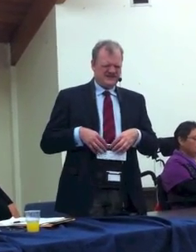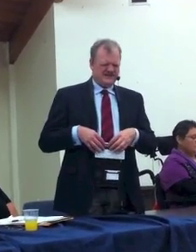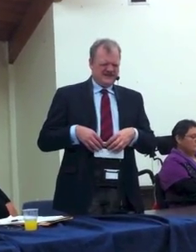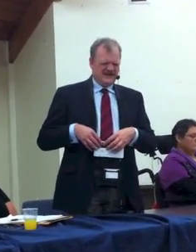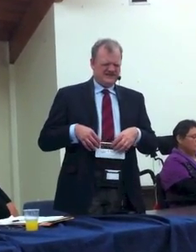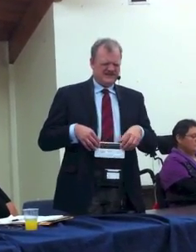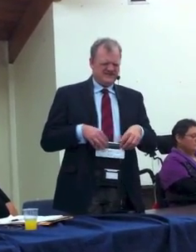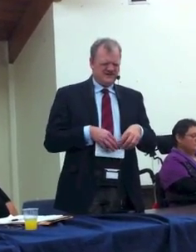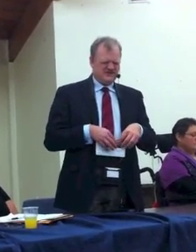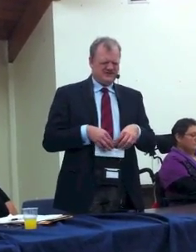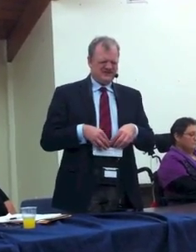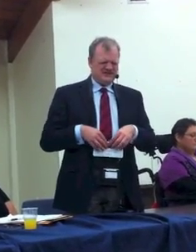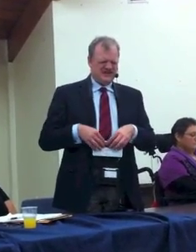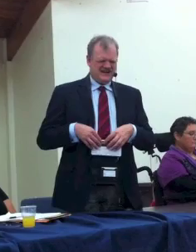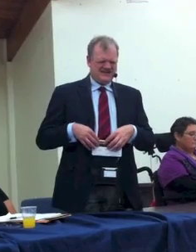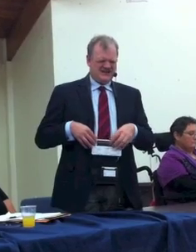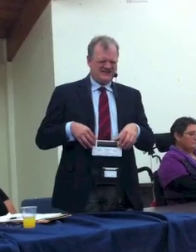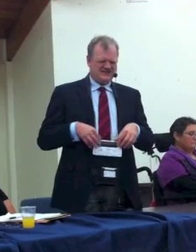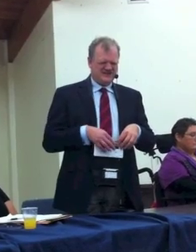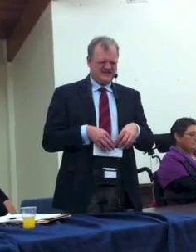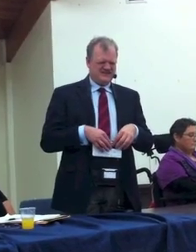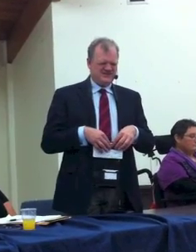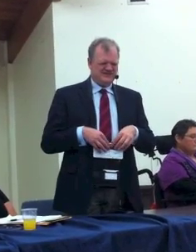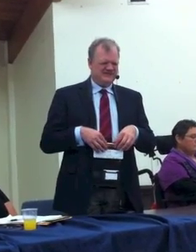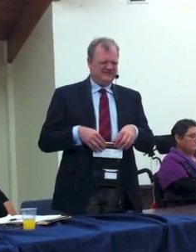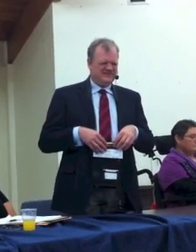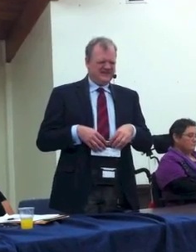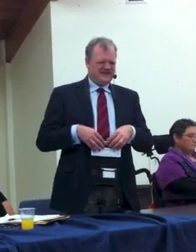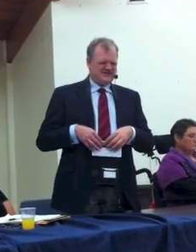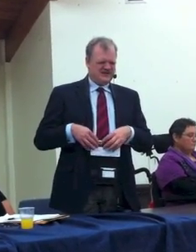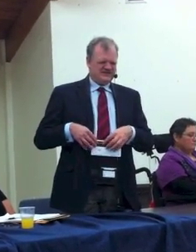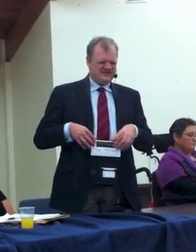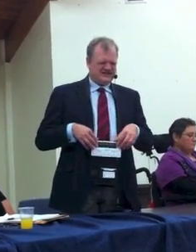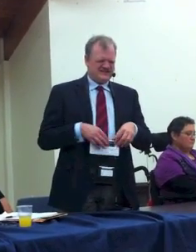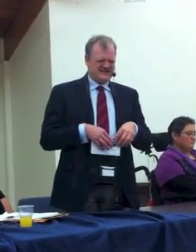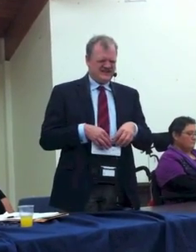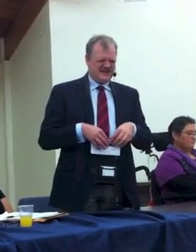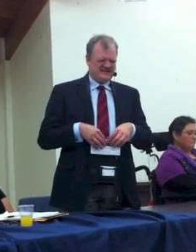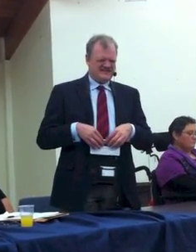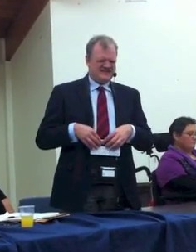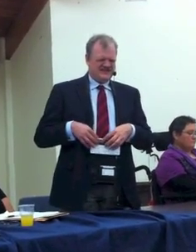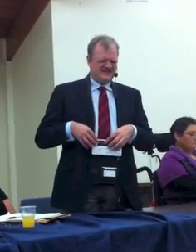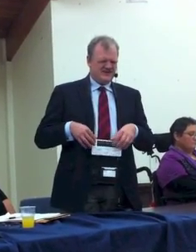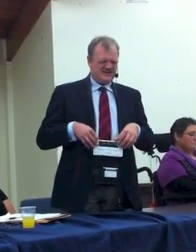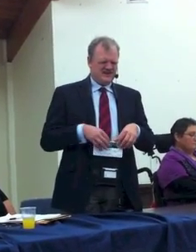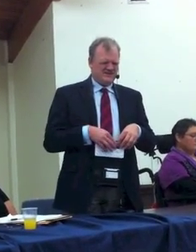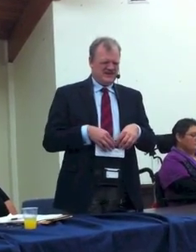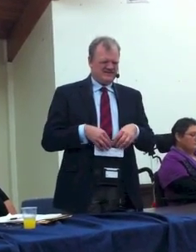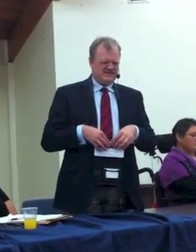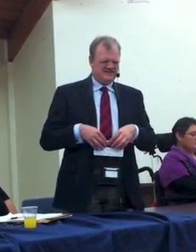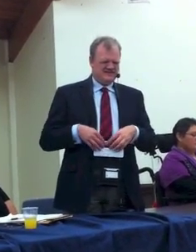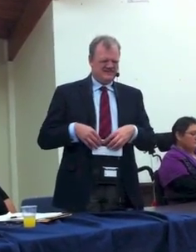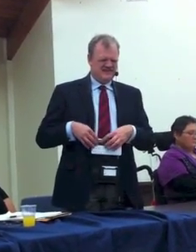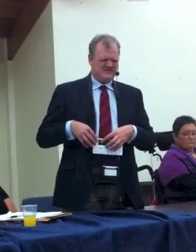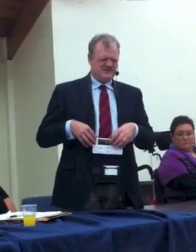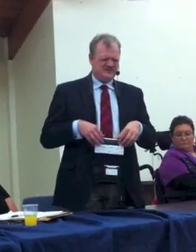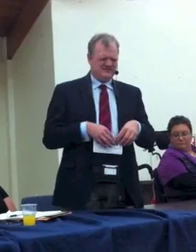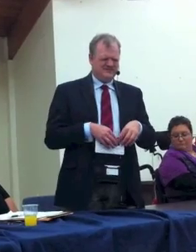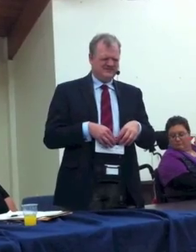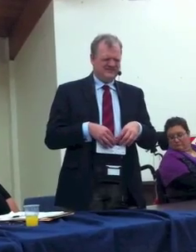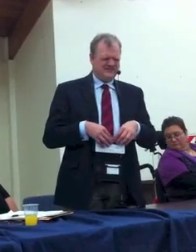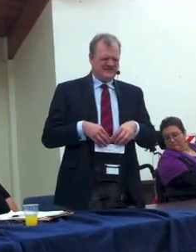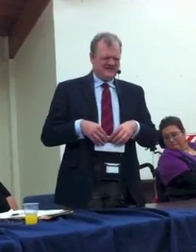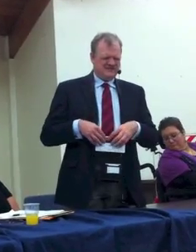on something as emotionally charged as, for example, a child custody case involving a parent who is